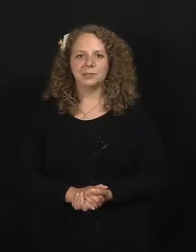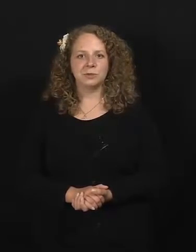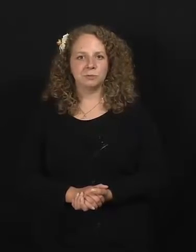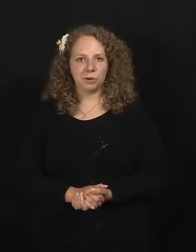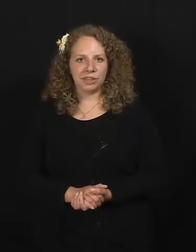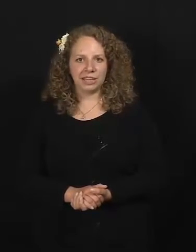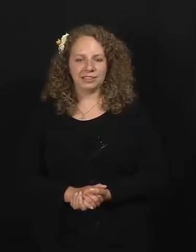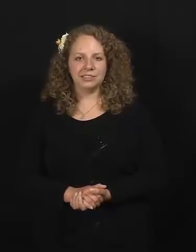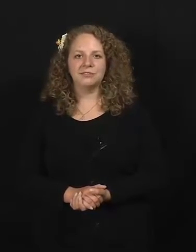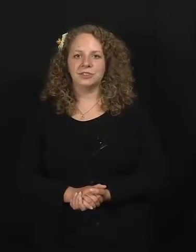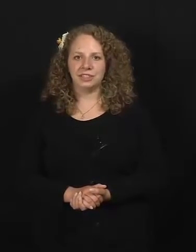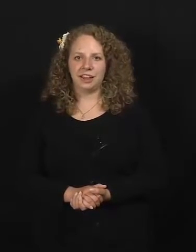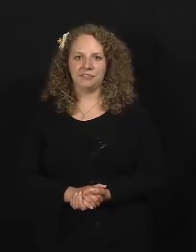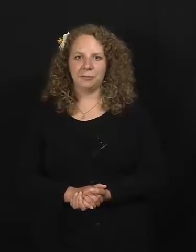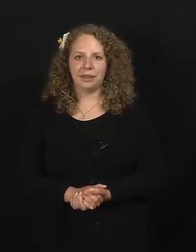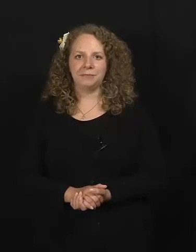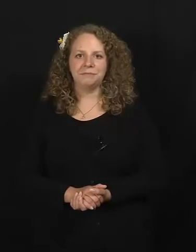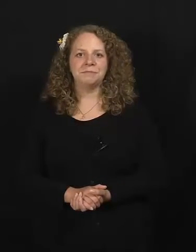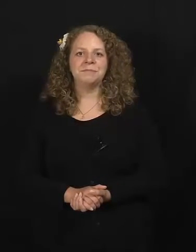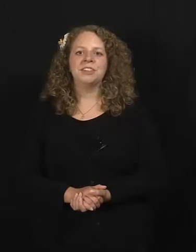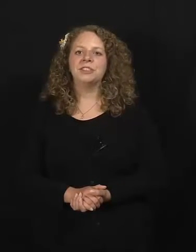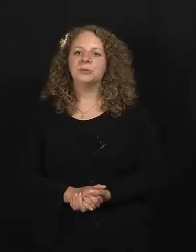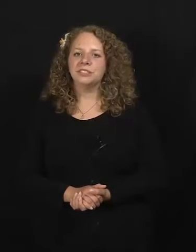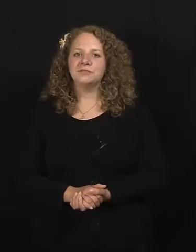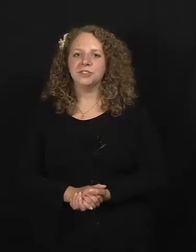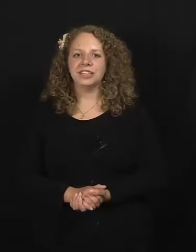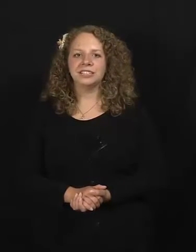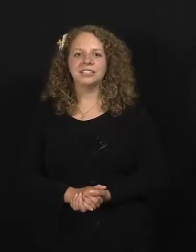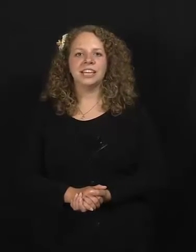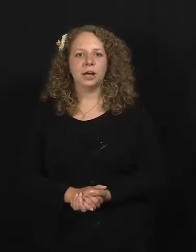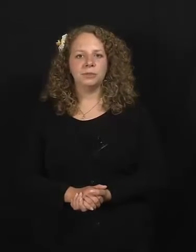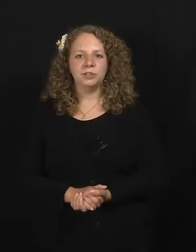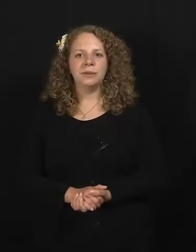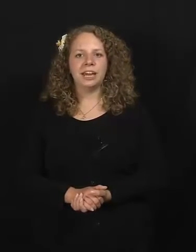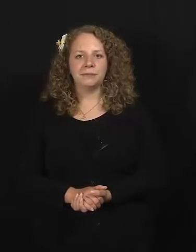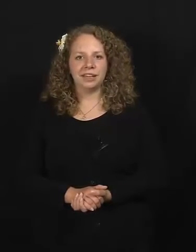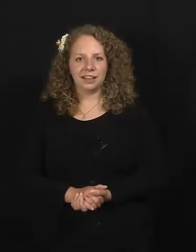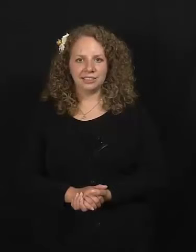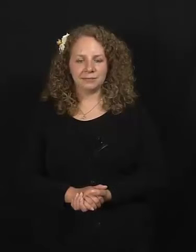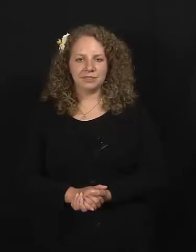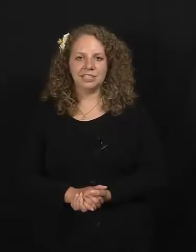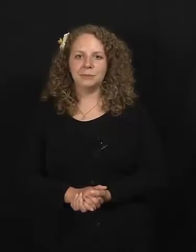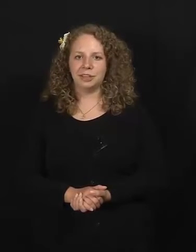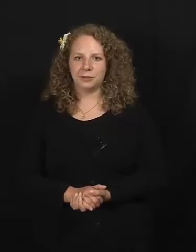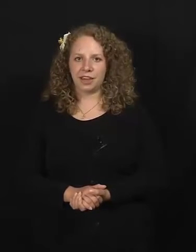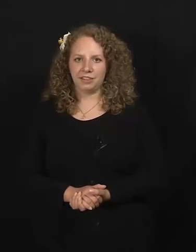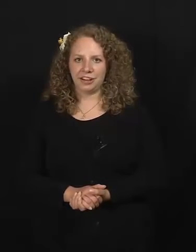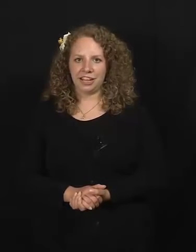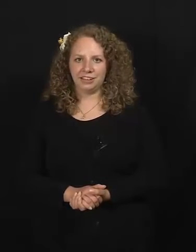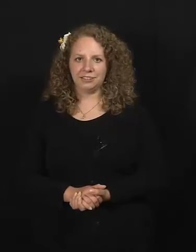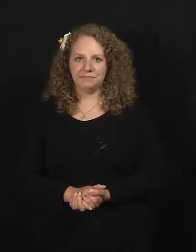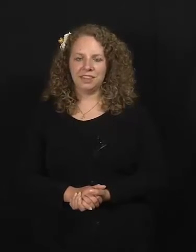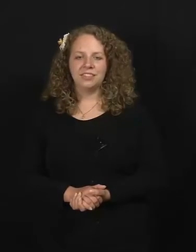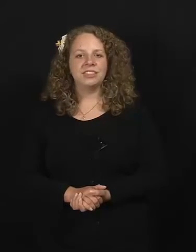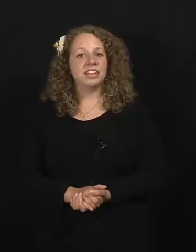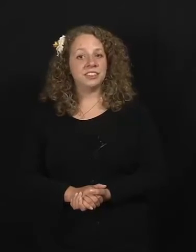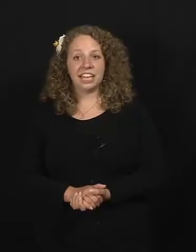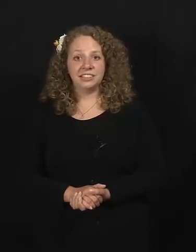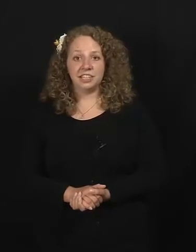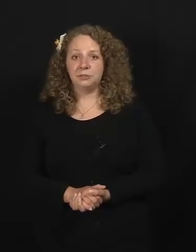with both hands for the alphabet. The reason for this is it helps you to become accustomed to spelling with either hand. Then in the case that you